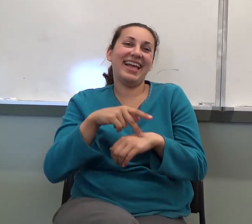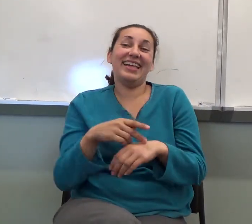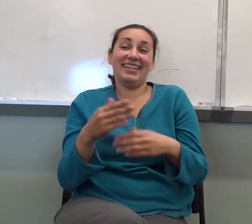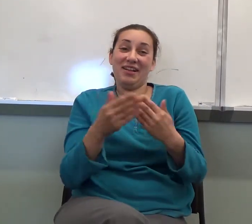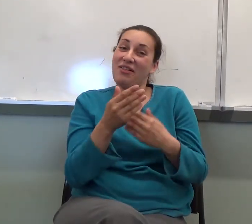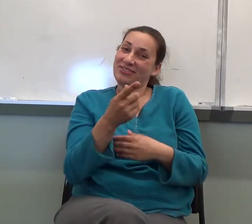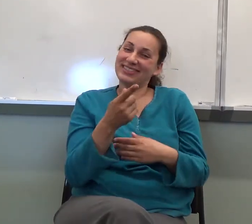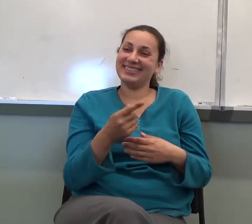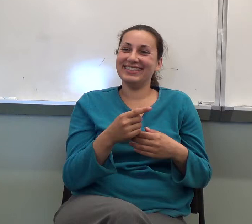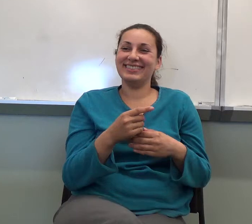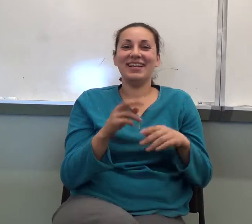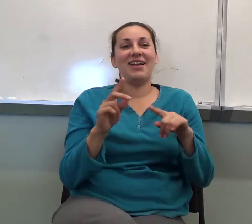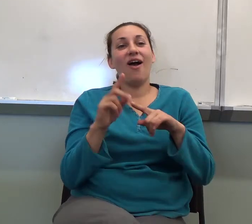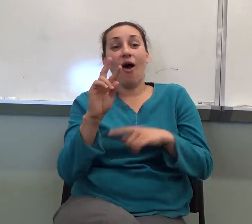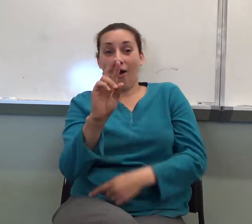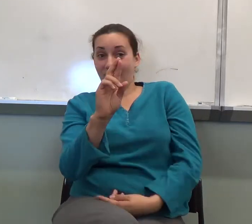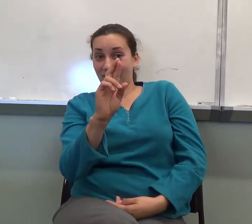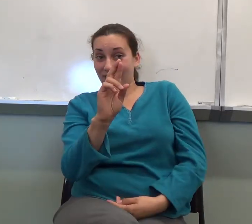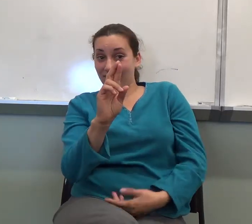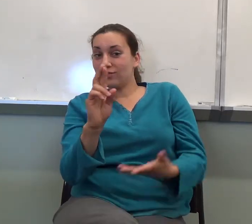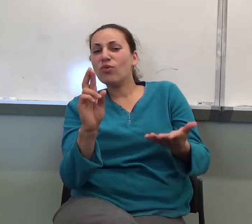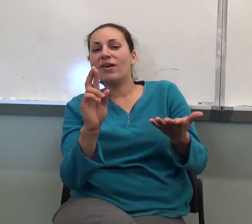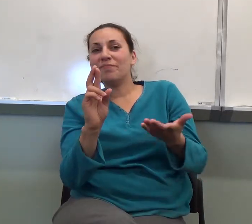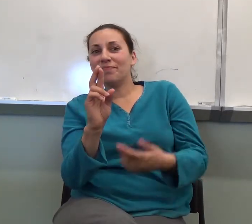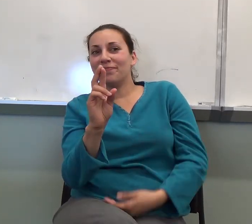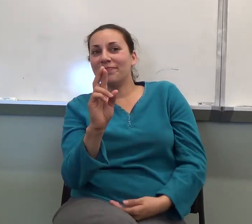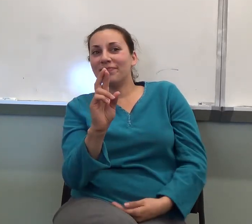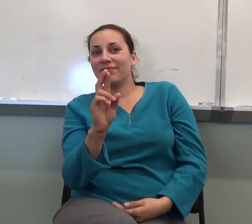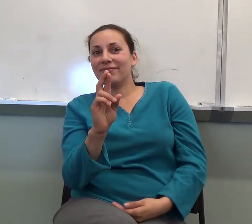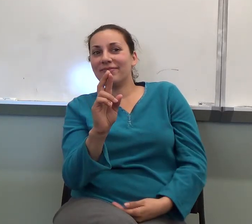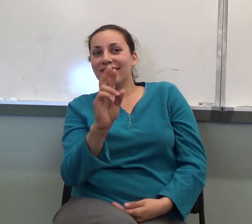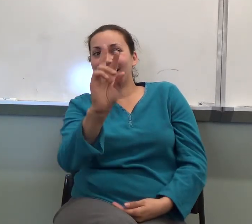R is called the rate, which means a percent.